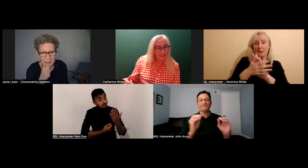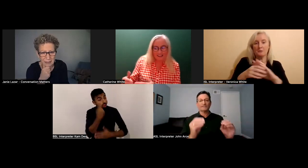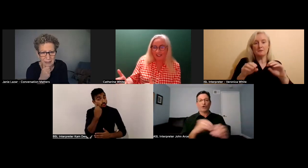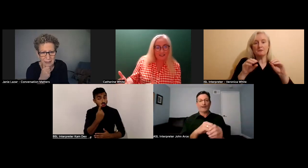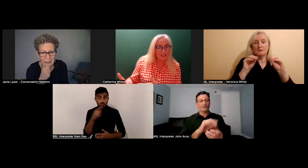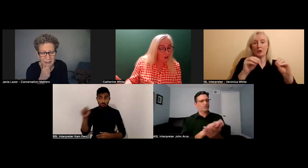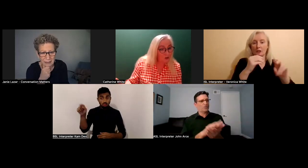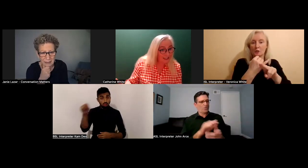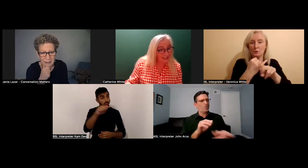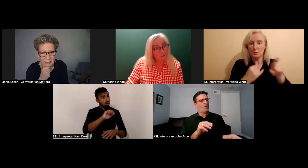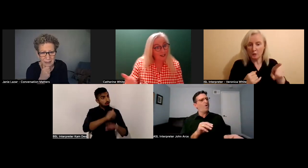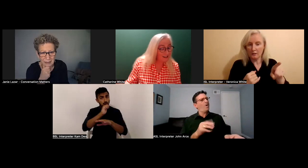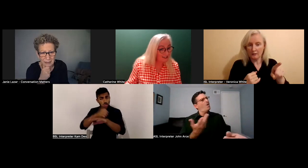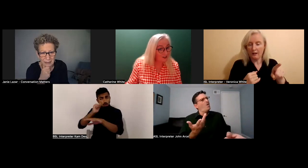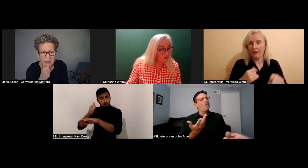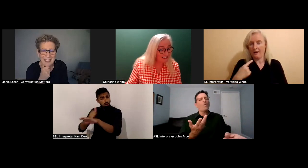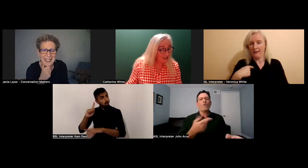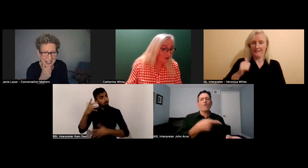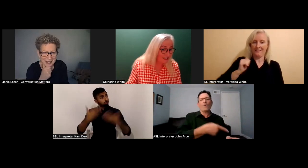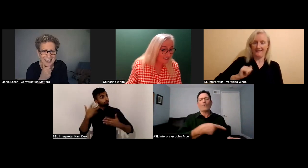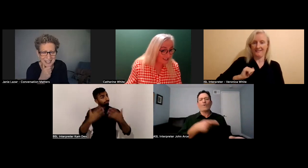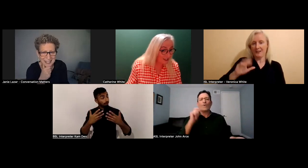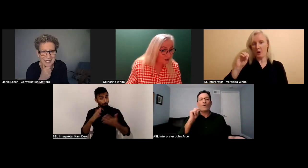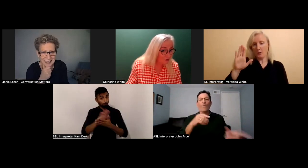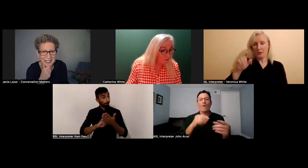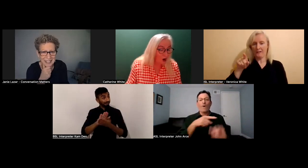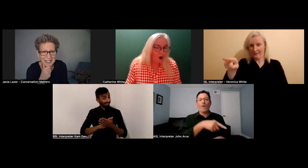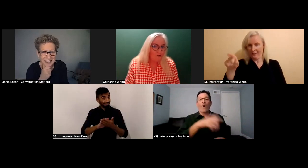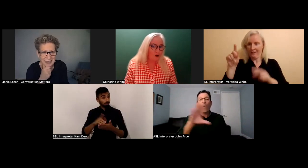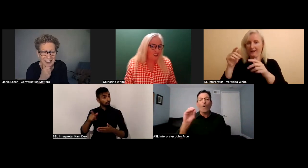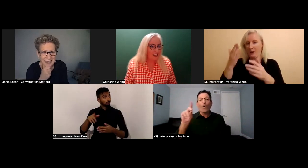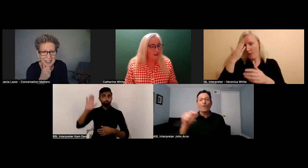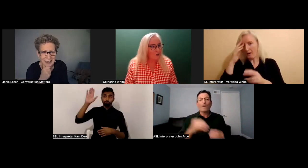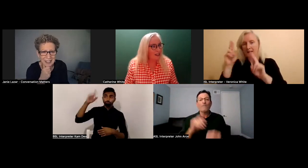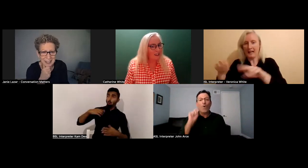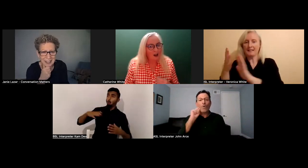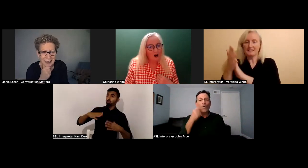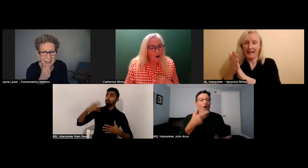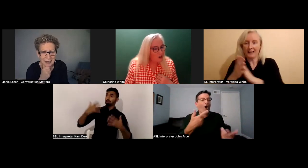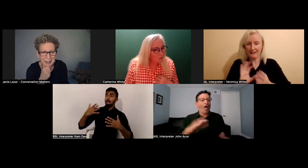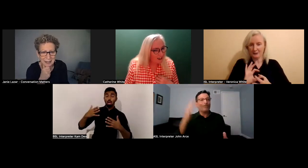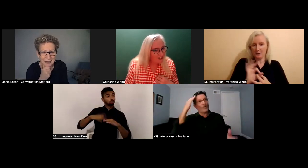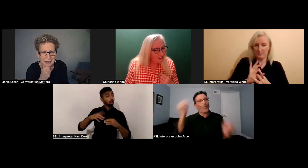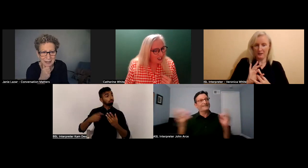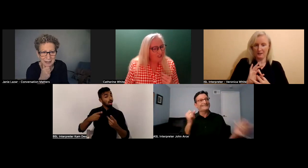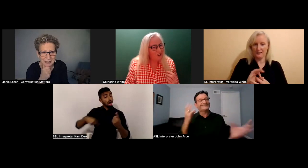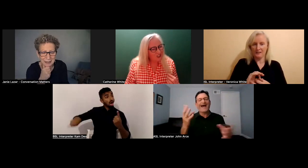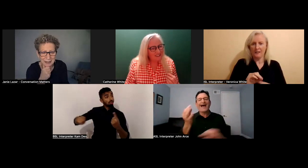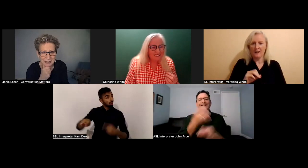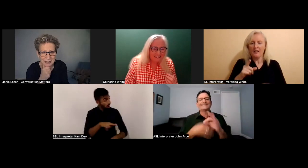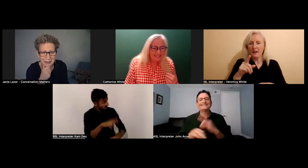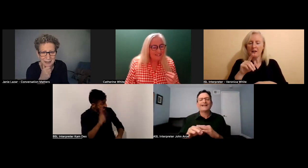be seen as the cool kids because they're the ones that already sign at home, rather than going, oh, your parents are